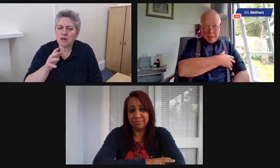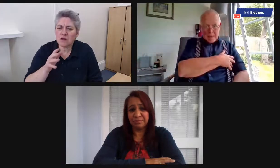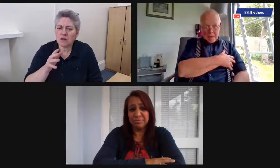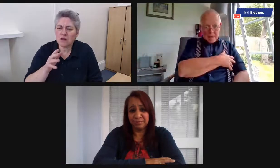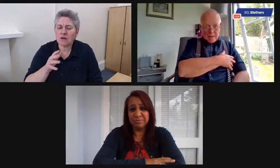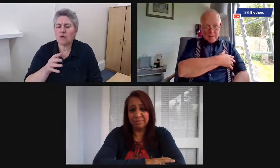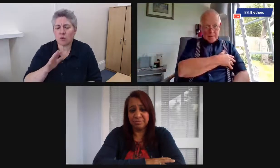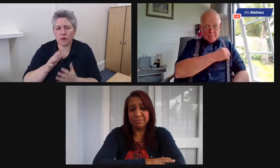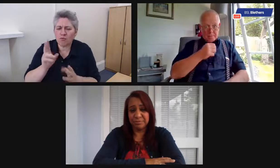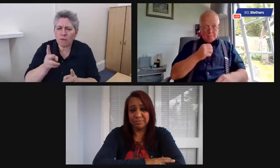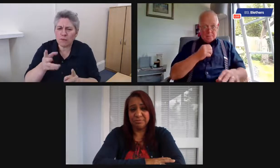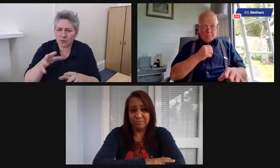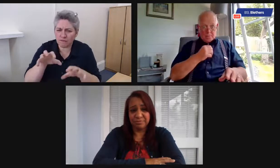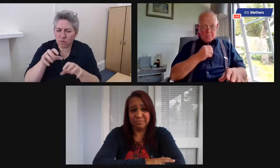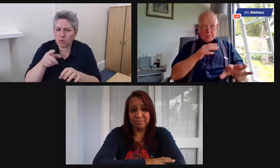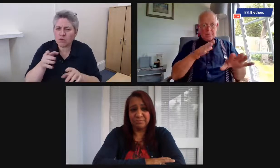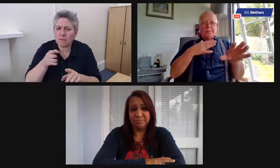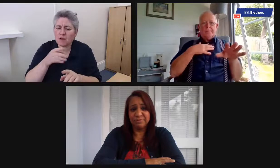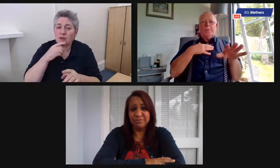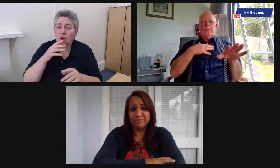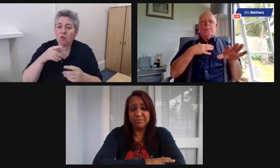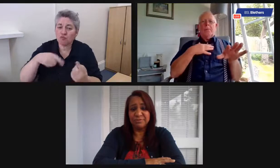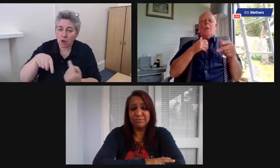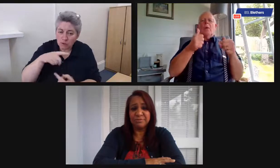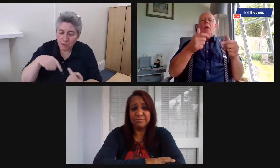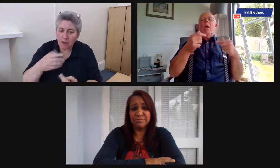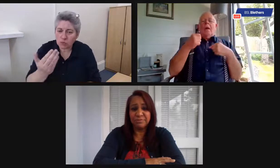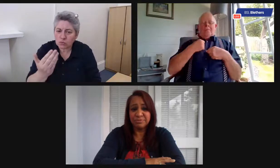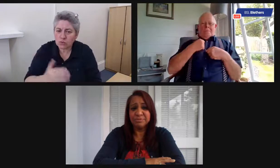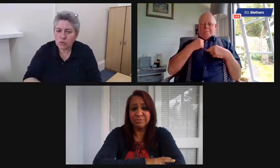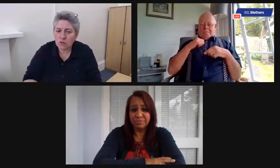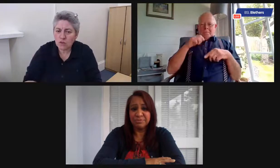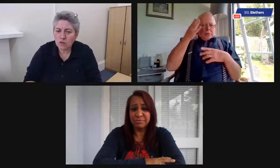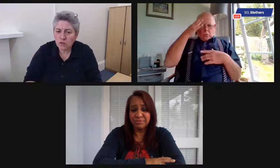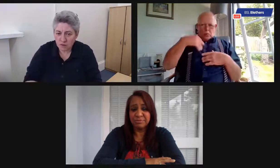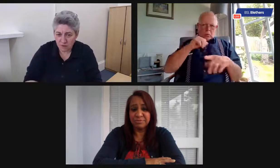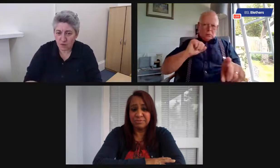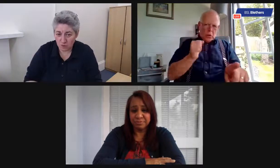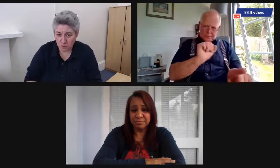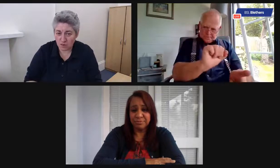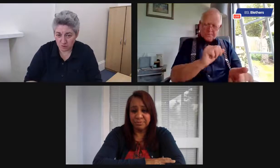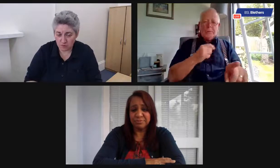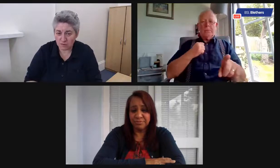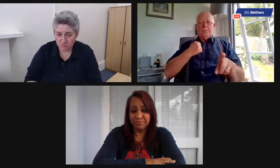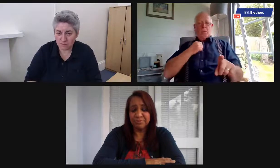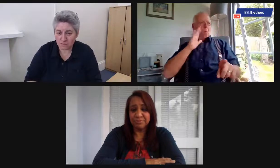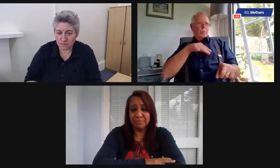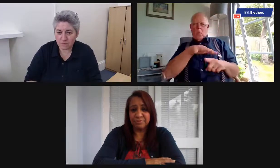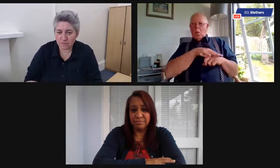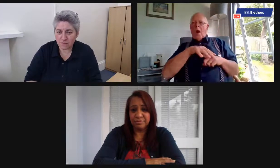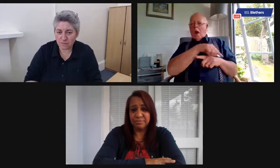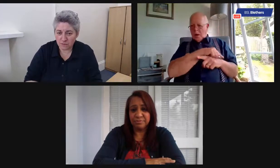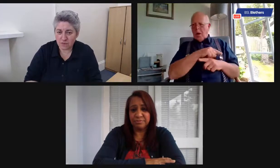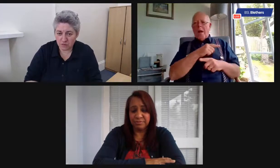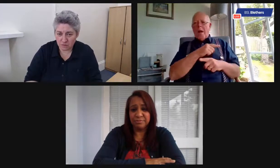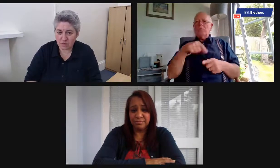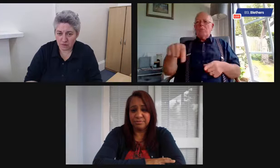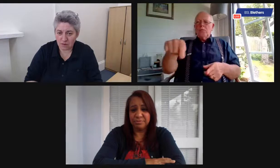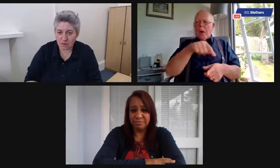they will just get wiped, by the Could you council. repeat that again, Dave? Because your camera froze for a wee second. Sorry, yeah, I was saying I don't know